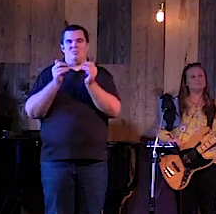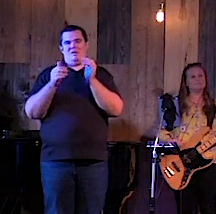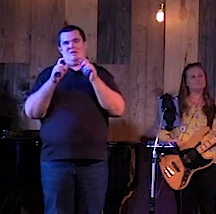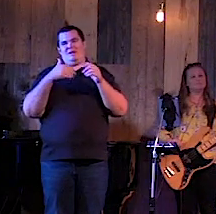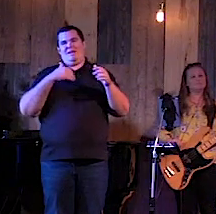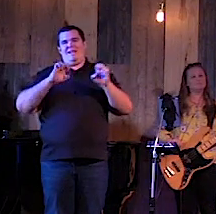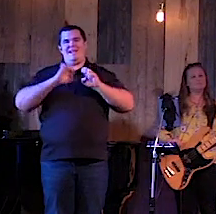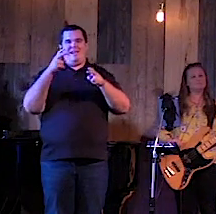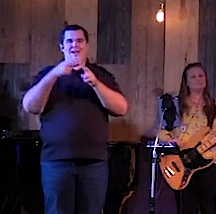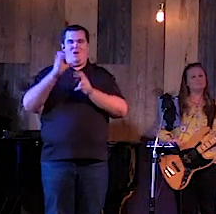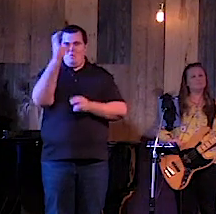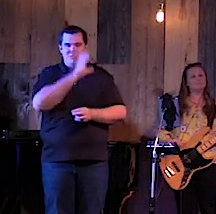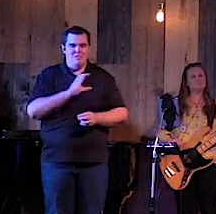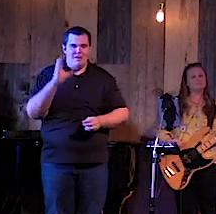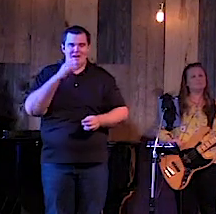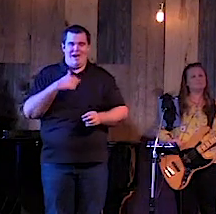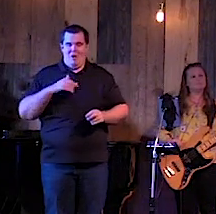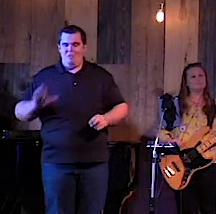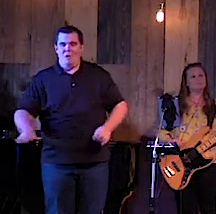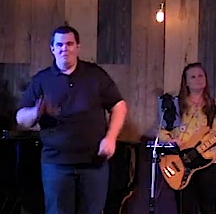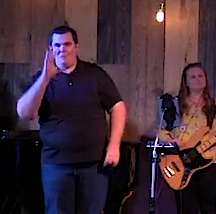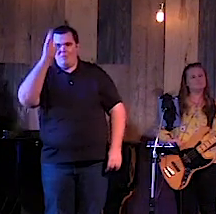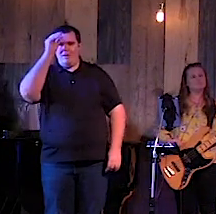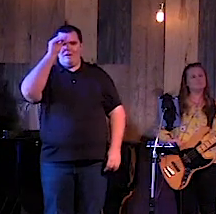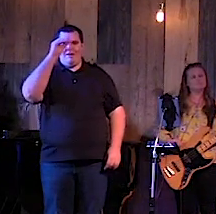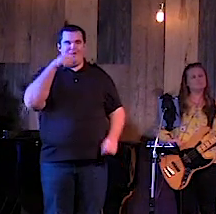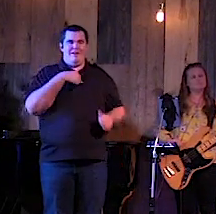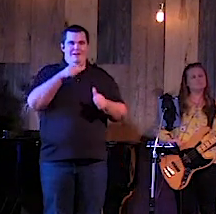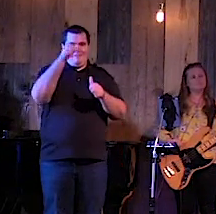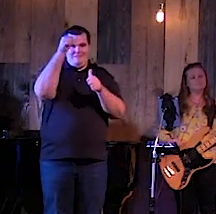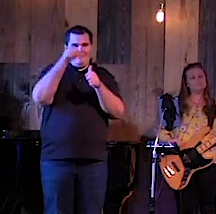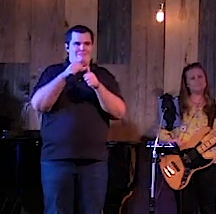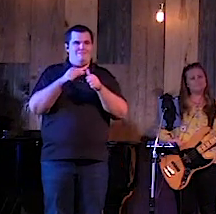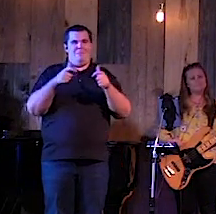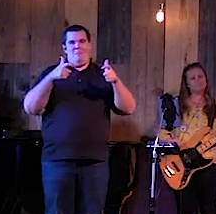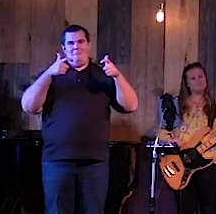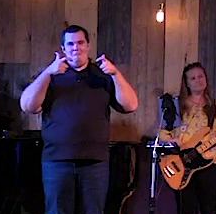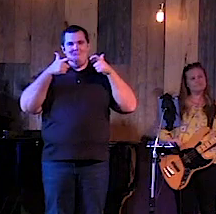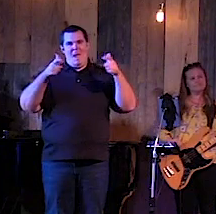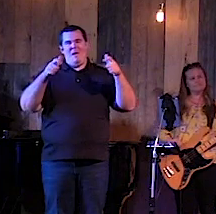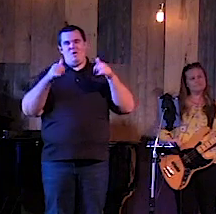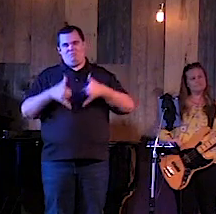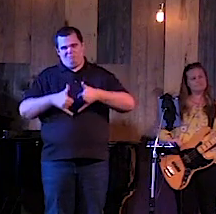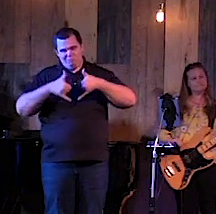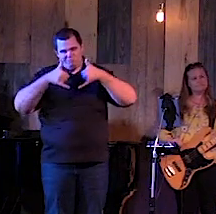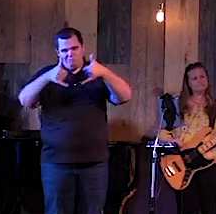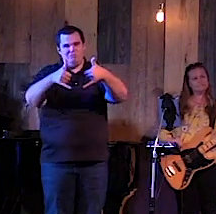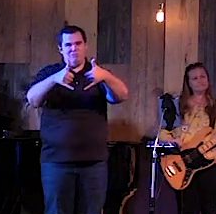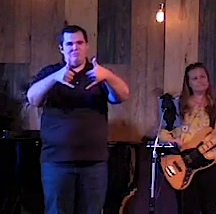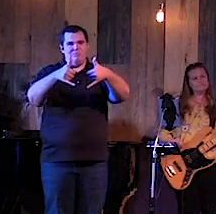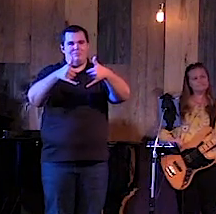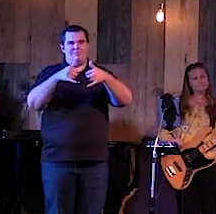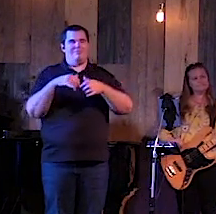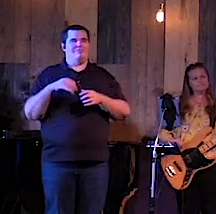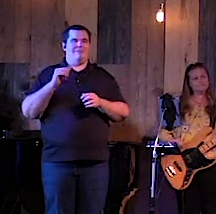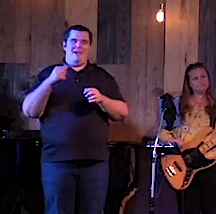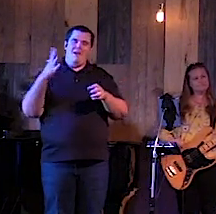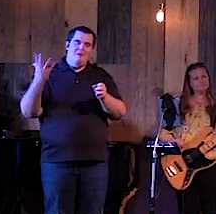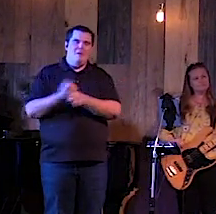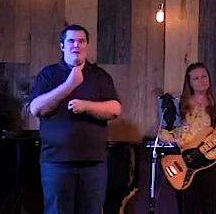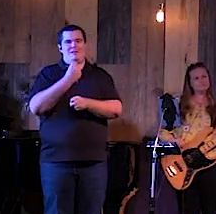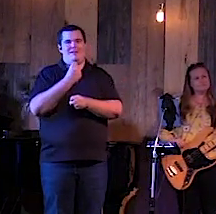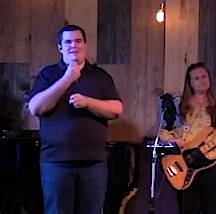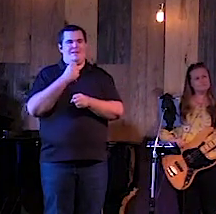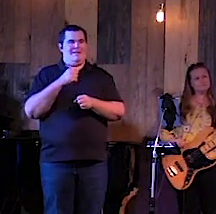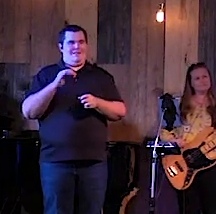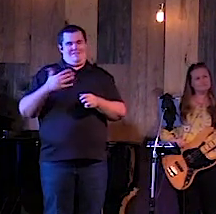community Easter egg hunt when I was fairly small. And I can remember there was this big prize. It was this massive radio that you could win.